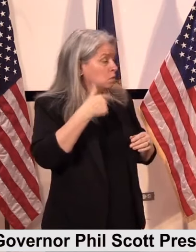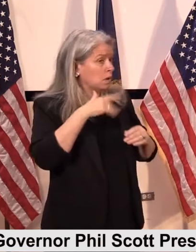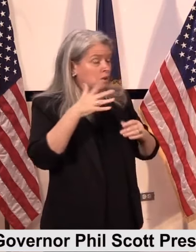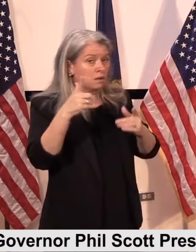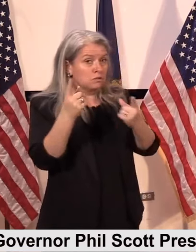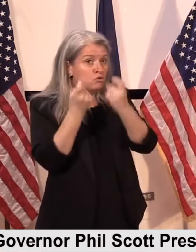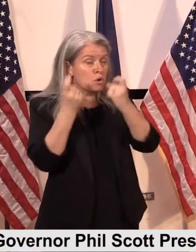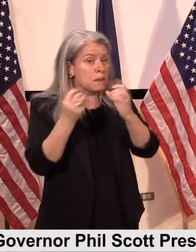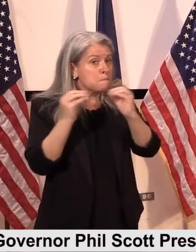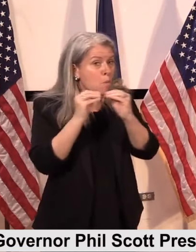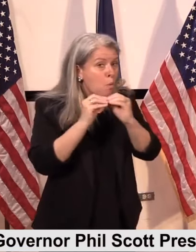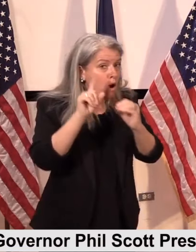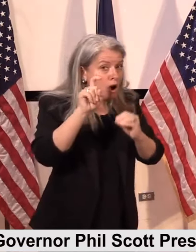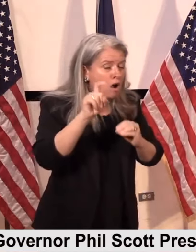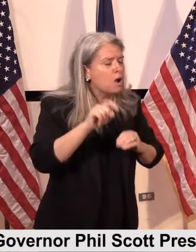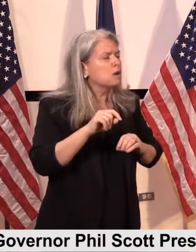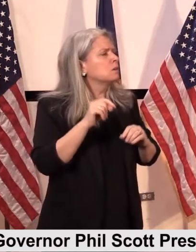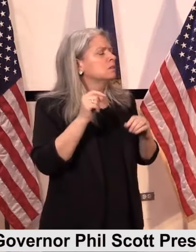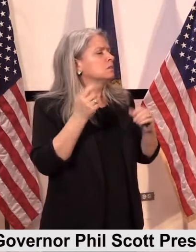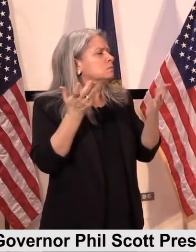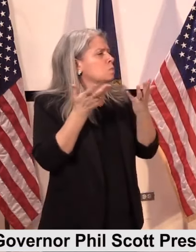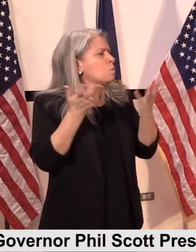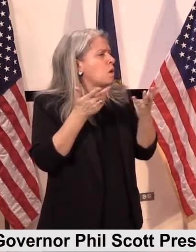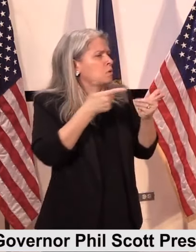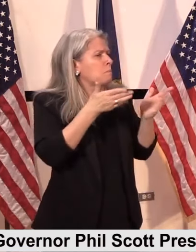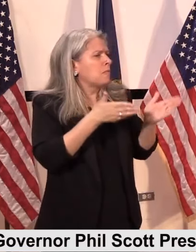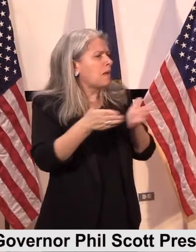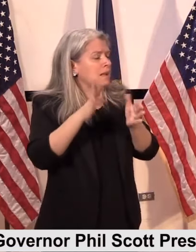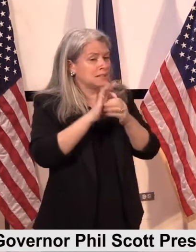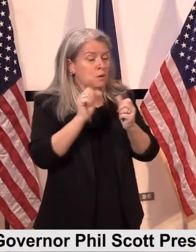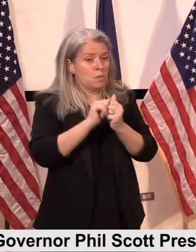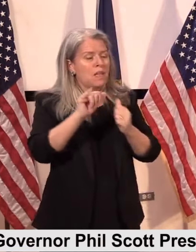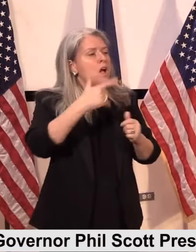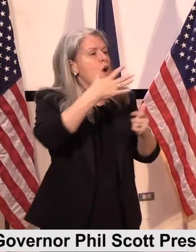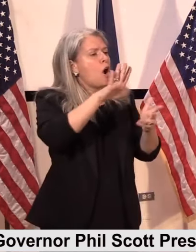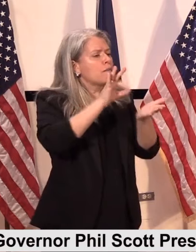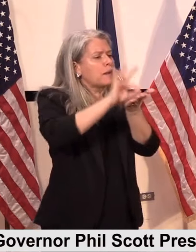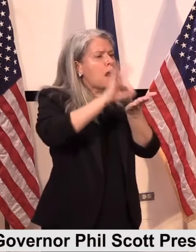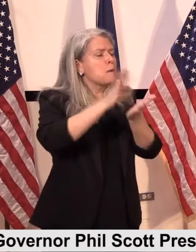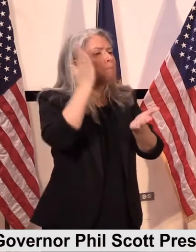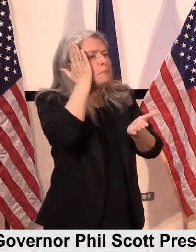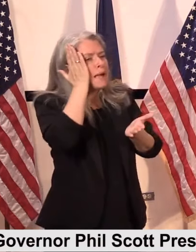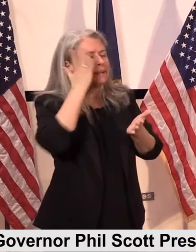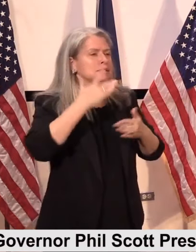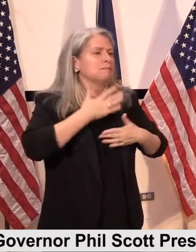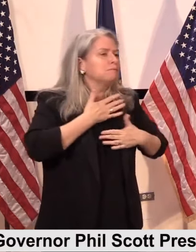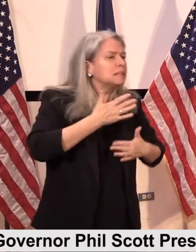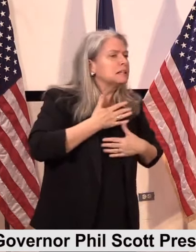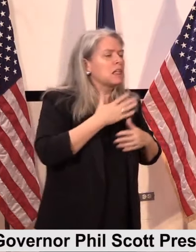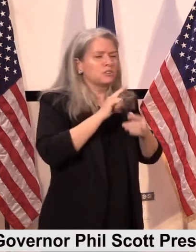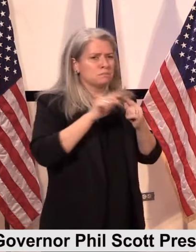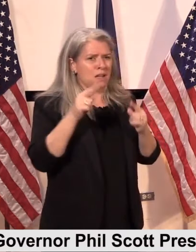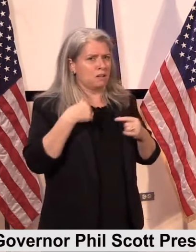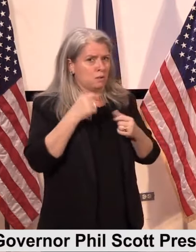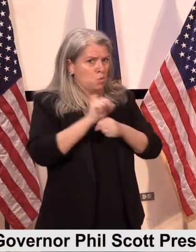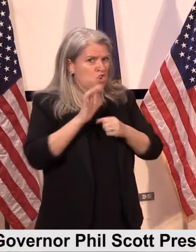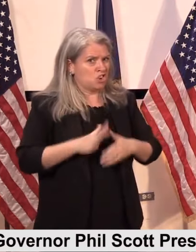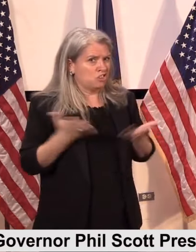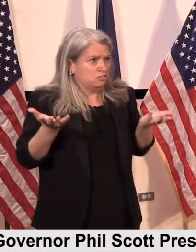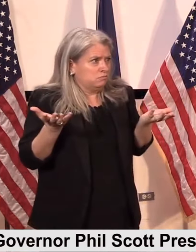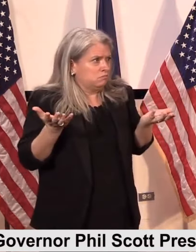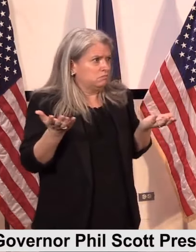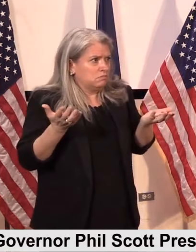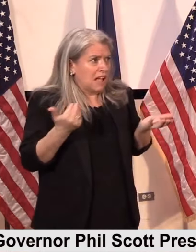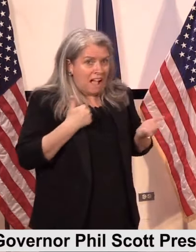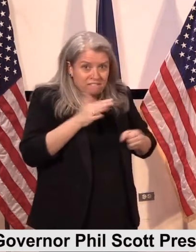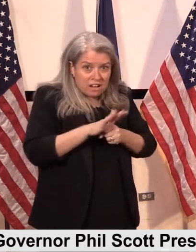to surge planning, and whether that's going to be enough under these different scenarios, these different models that the